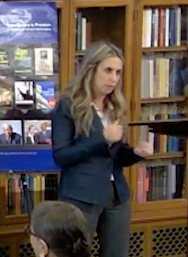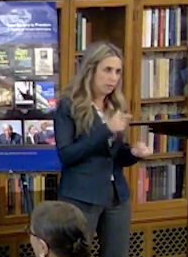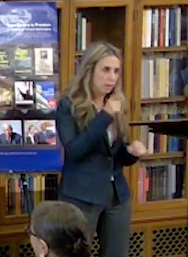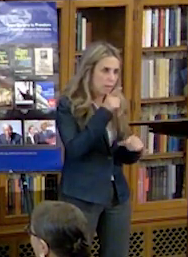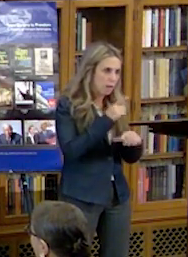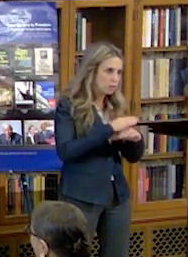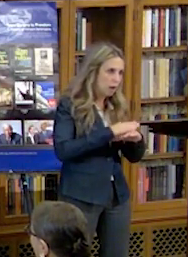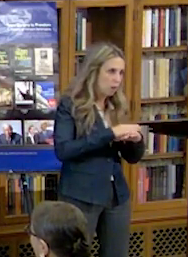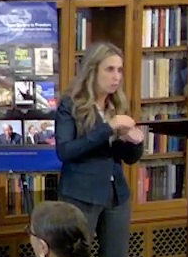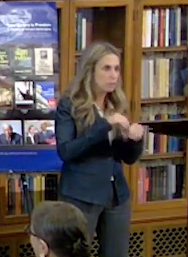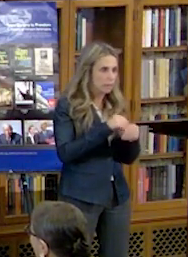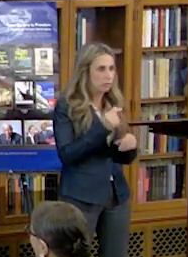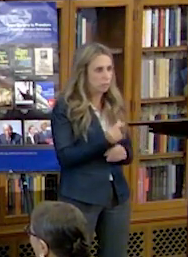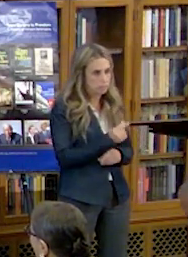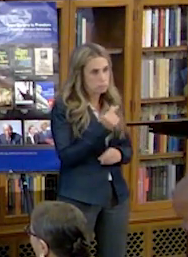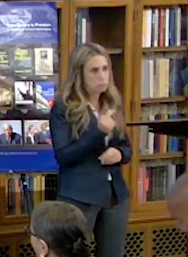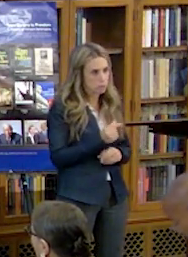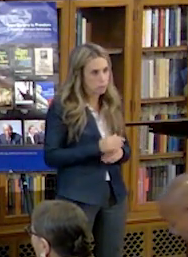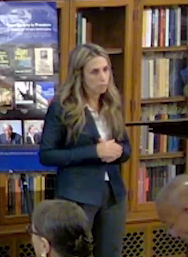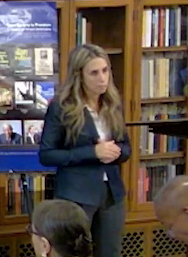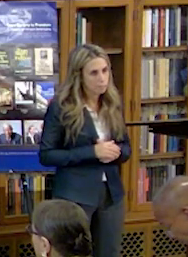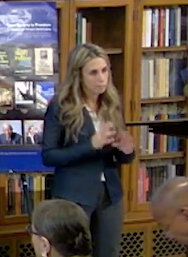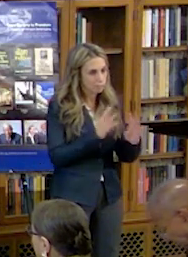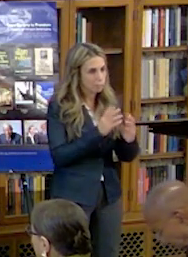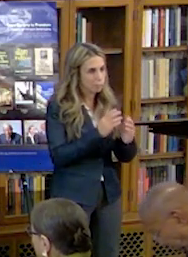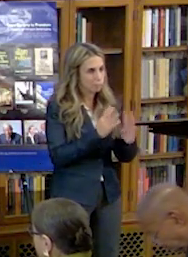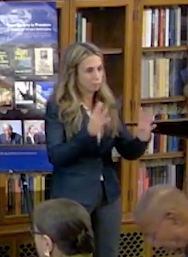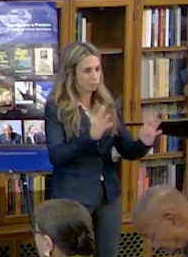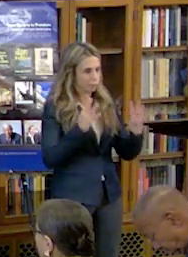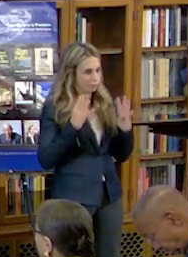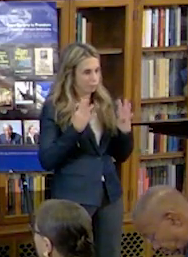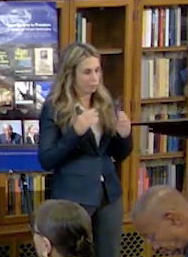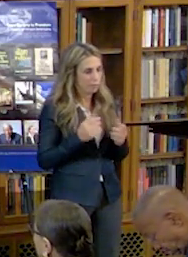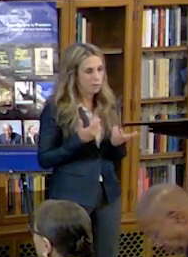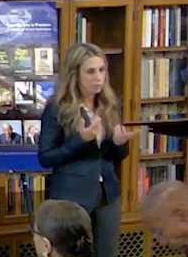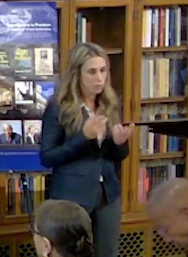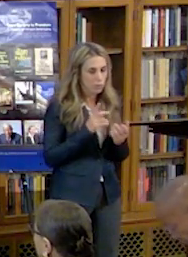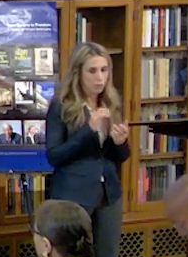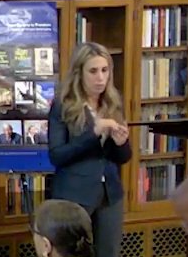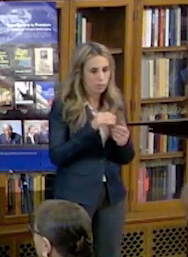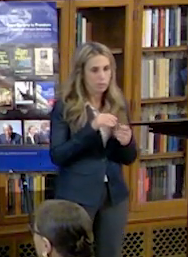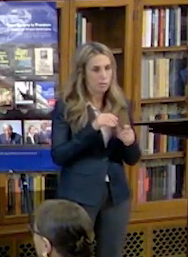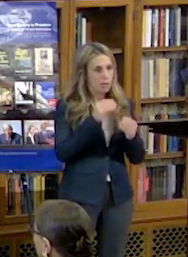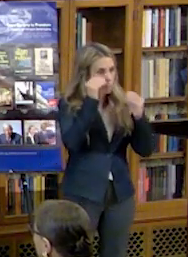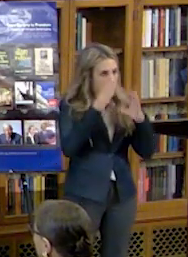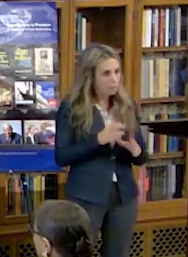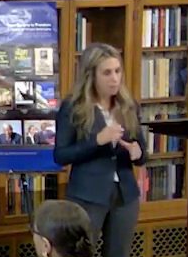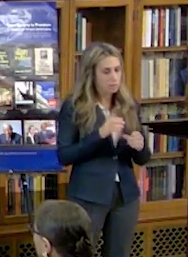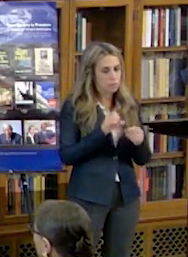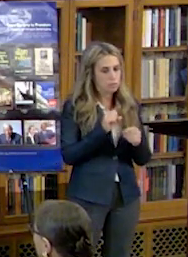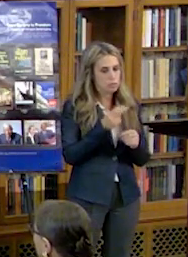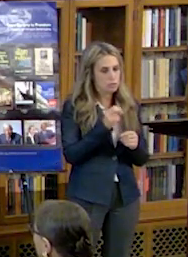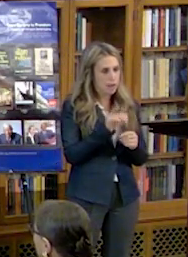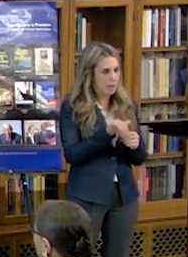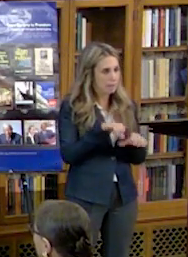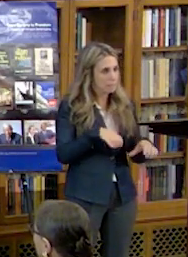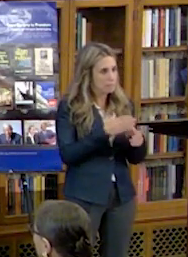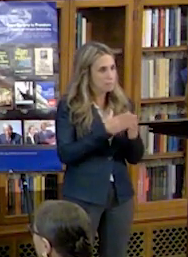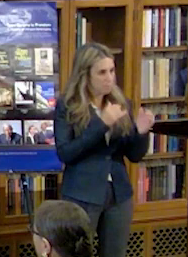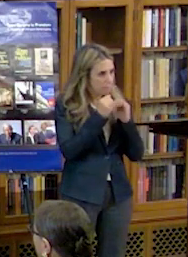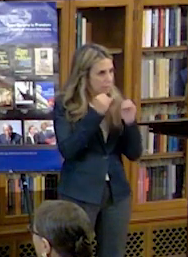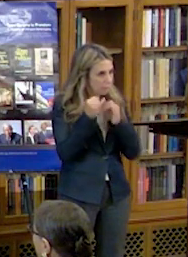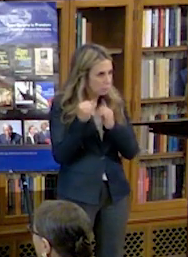counters in Greensboro and the the evidence is there with interviews with will a player Professor Shake did some of those interviews of